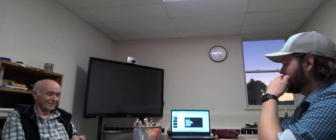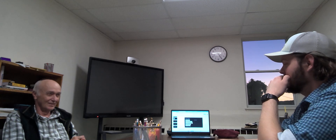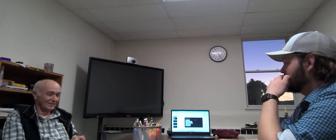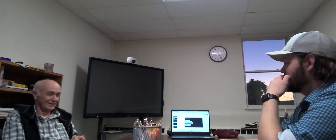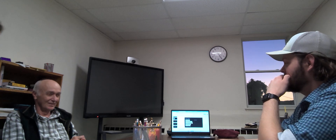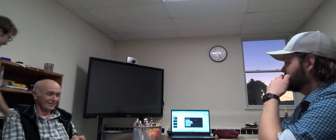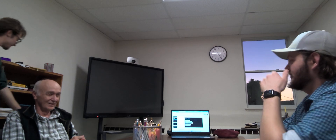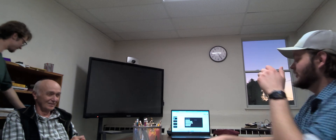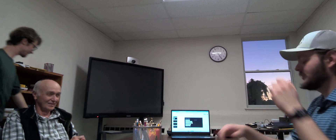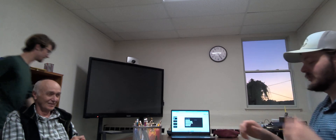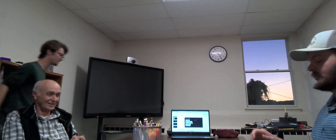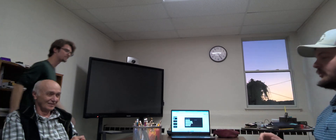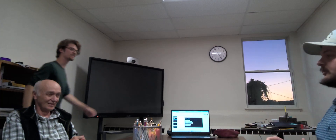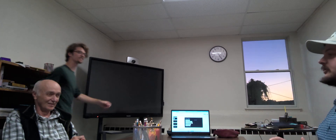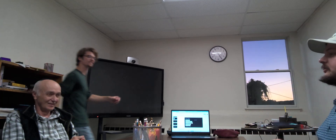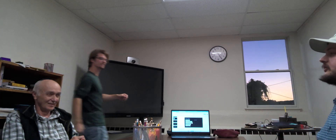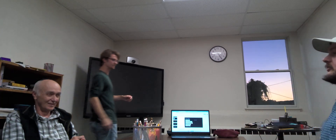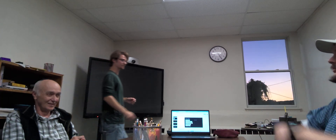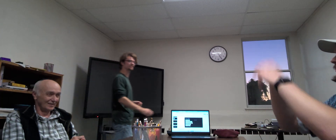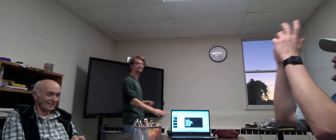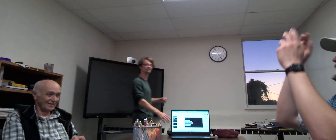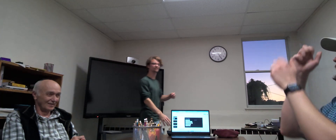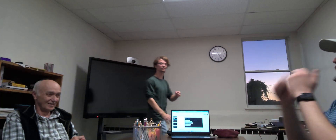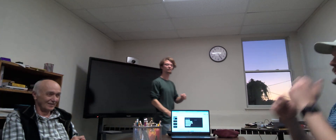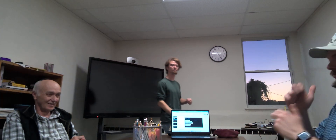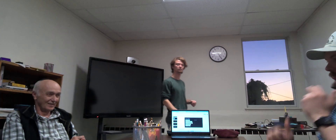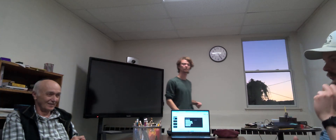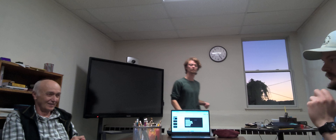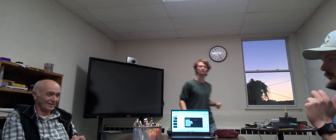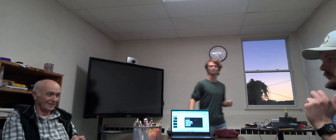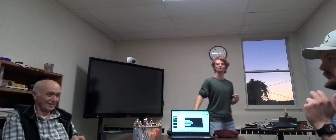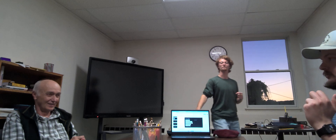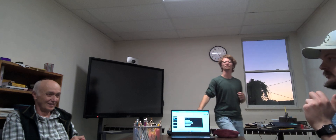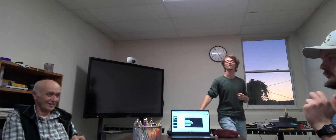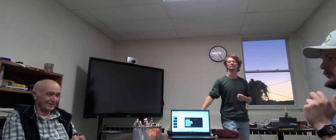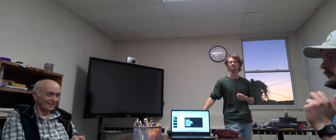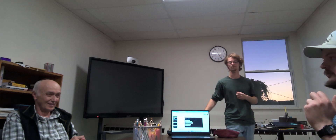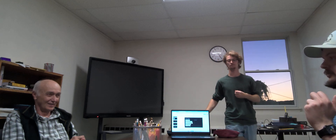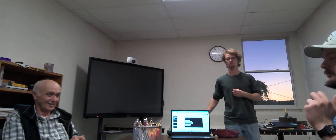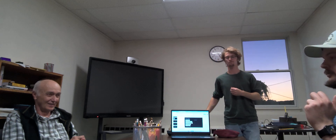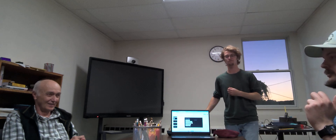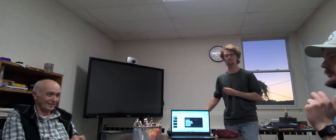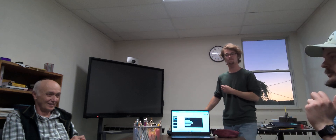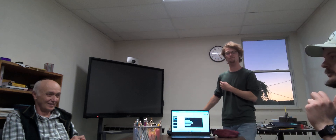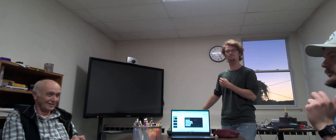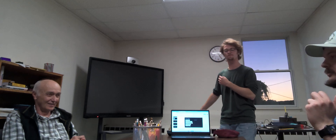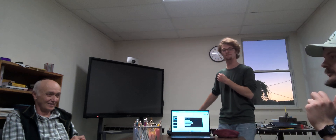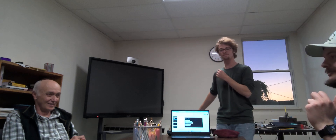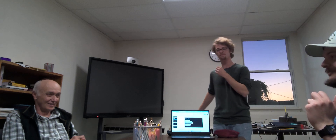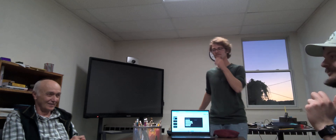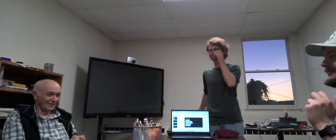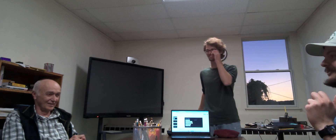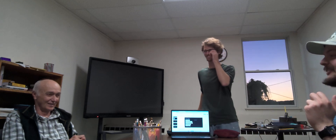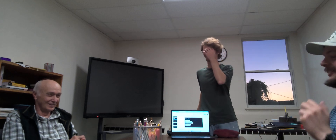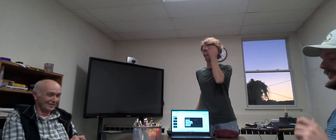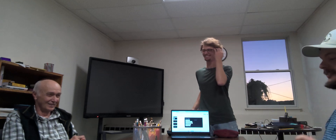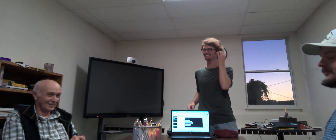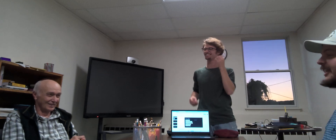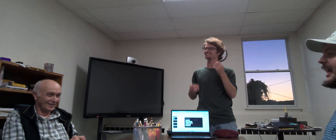Tan. Let's see. Tank. Fish tank. Let's see, Oh. I think I have that solution. I'll